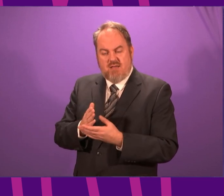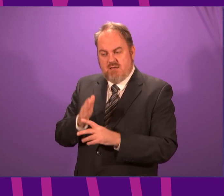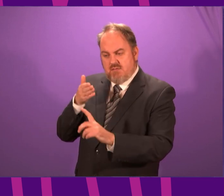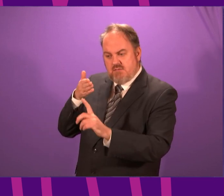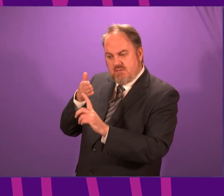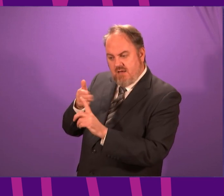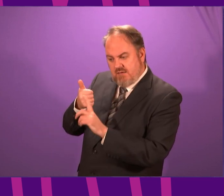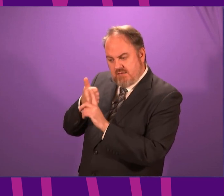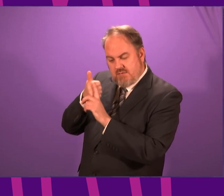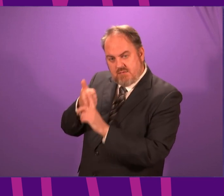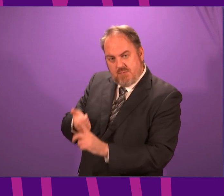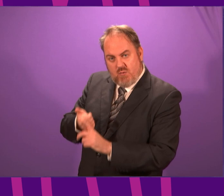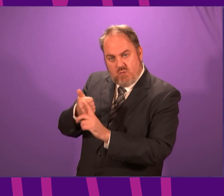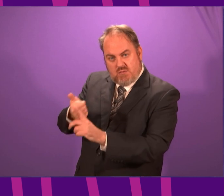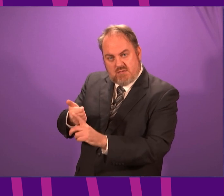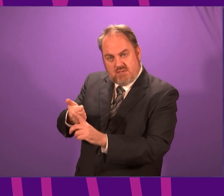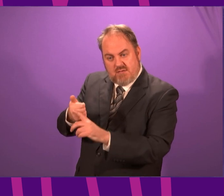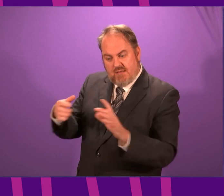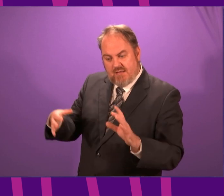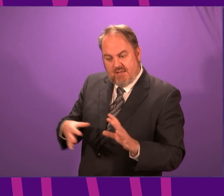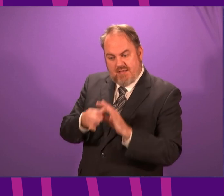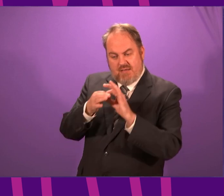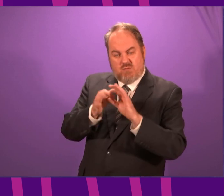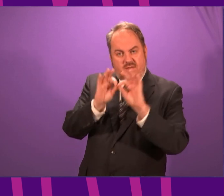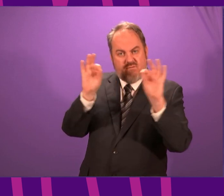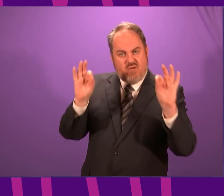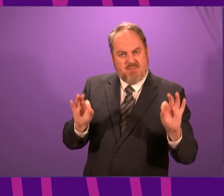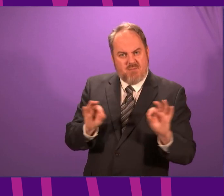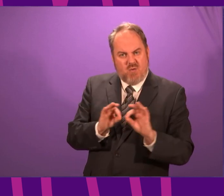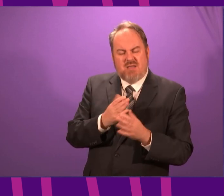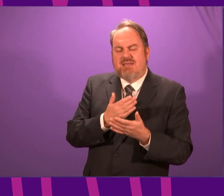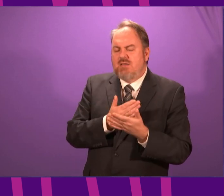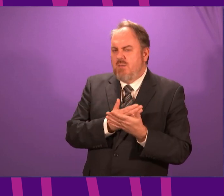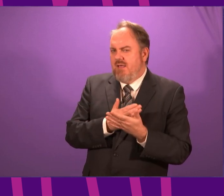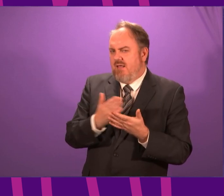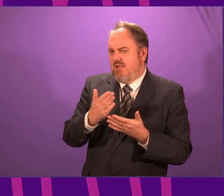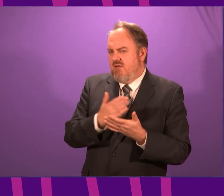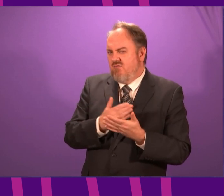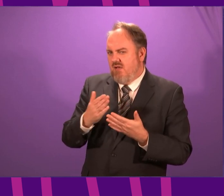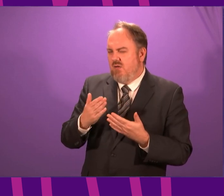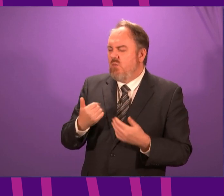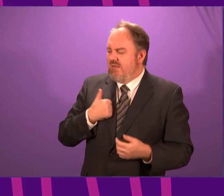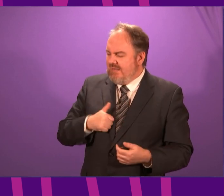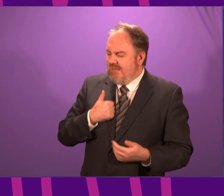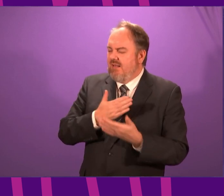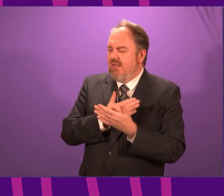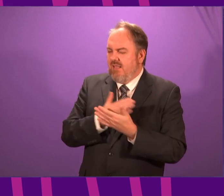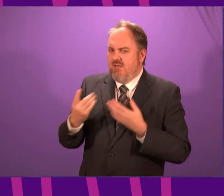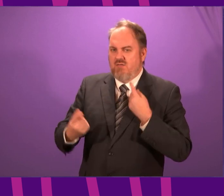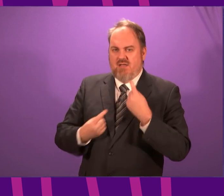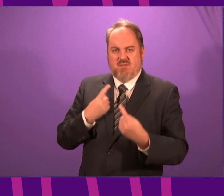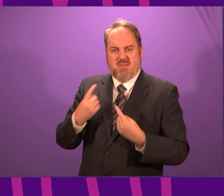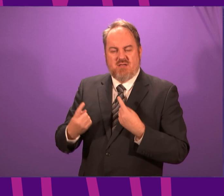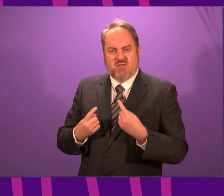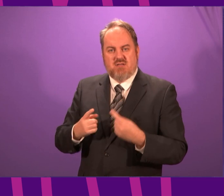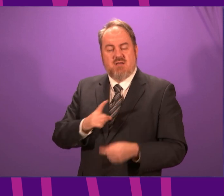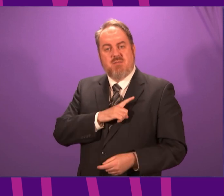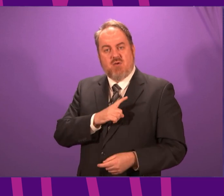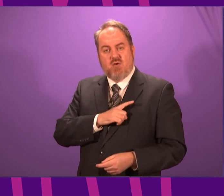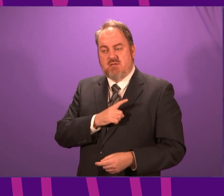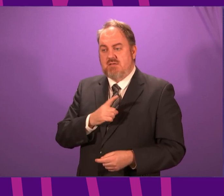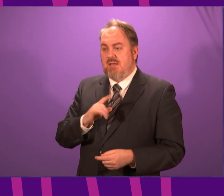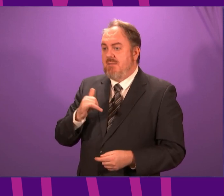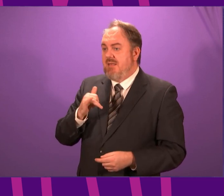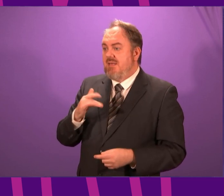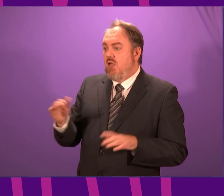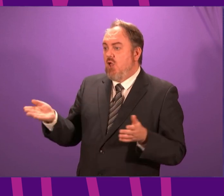measures that are referred to in the framework should be fleshed out a bit in terms of what this might mean. I think that people would expect powers to close schools